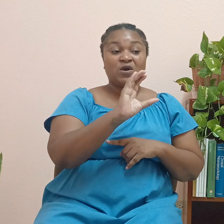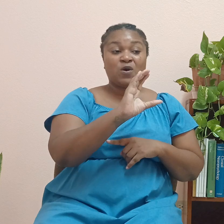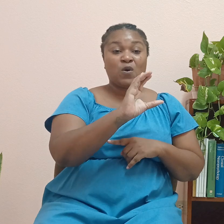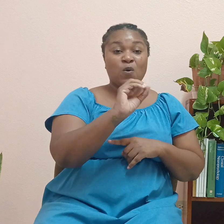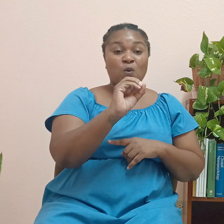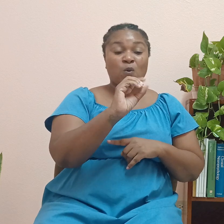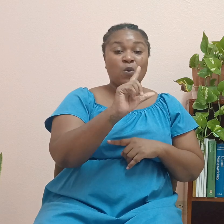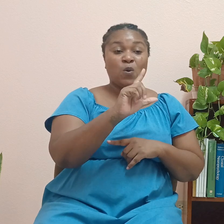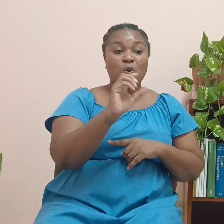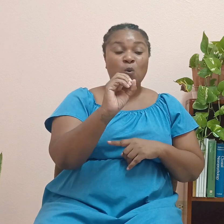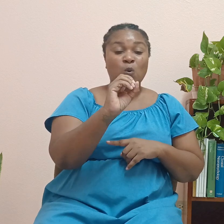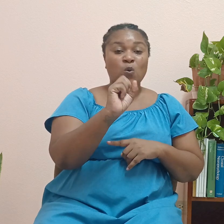Colossians,